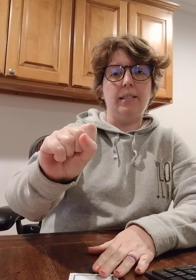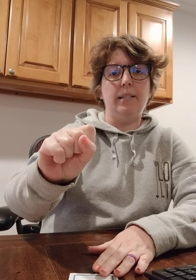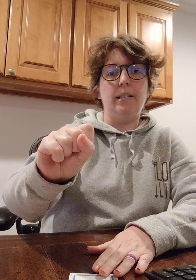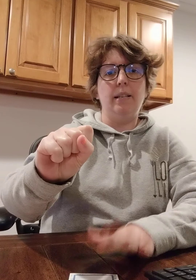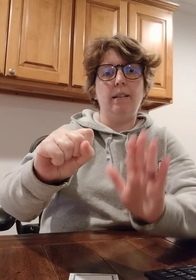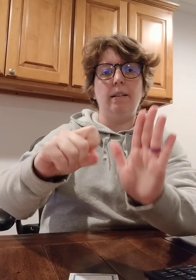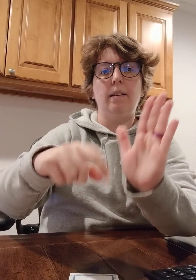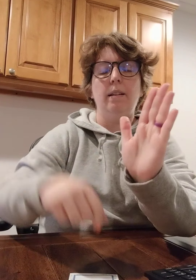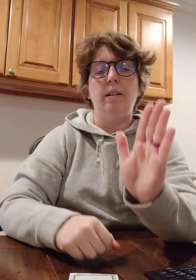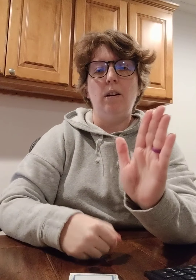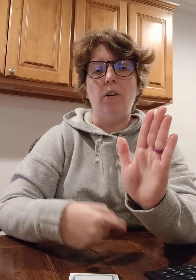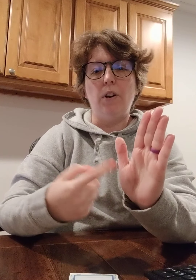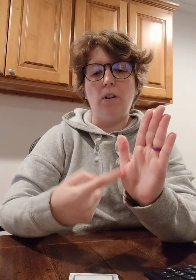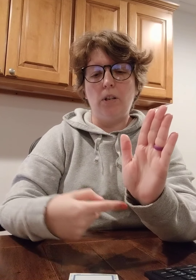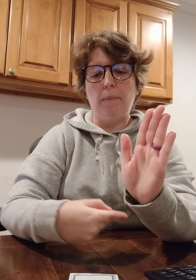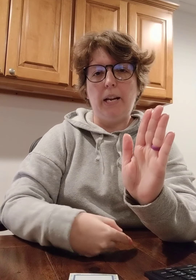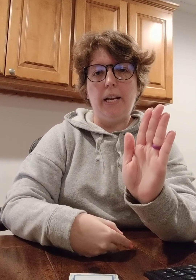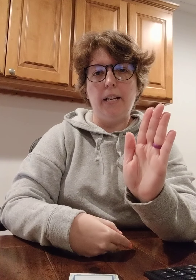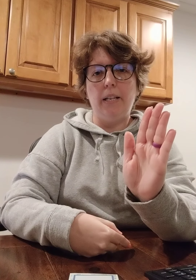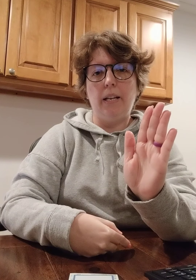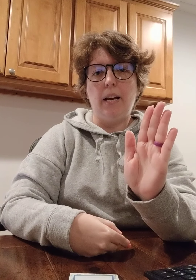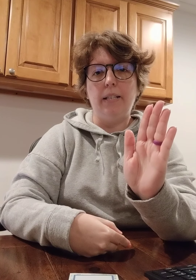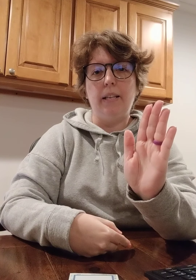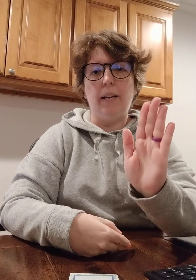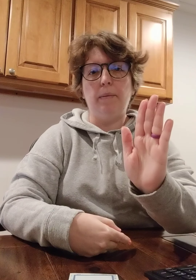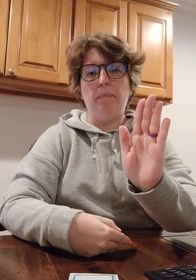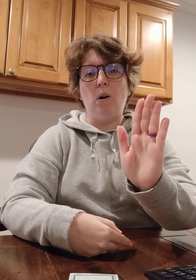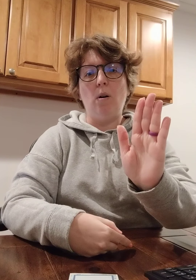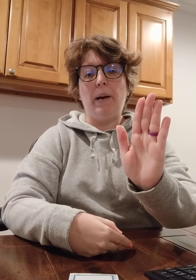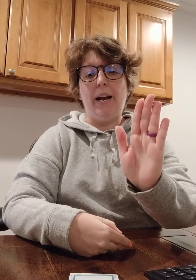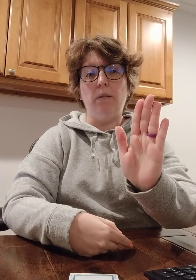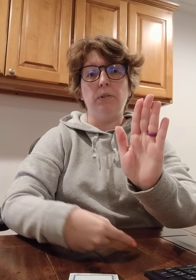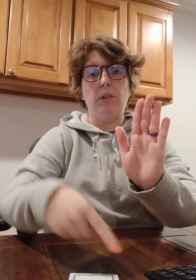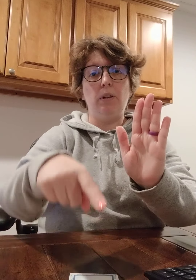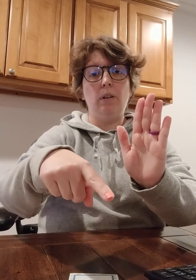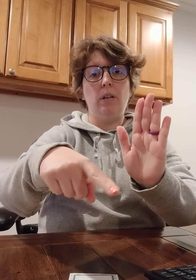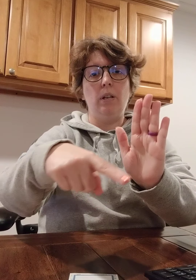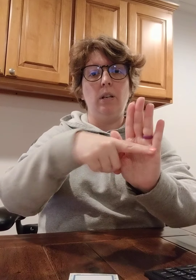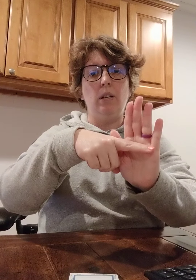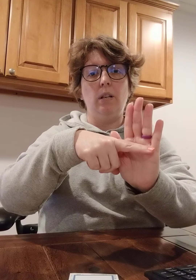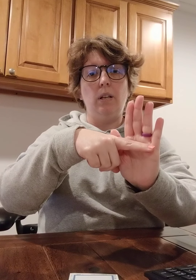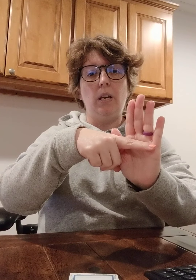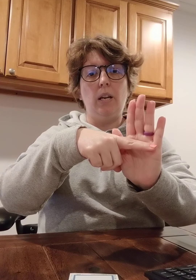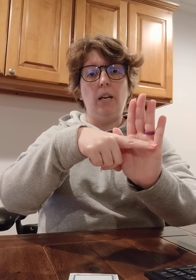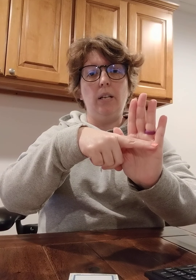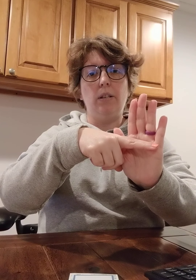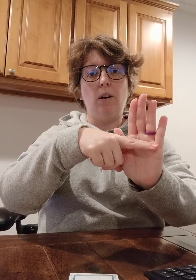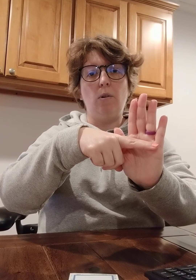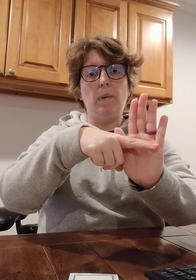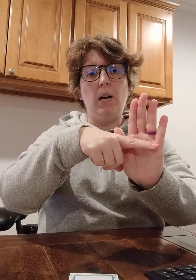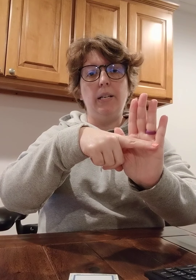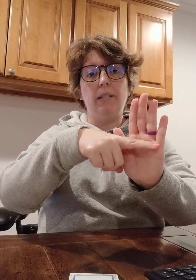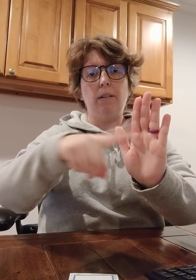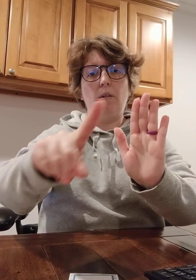Minus. Our non-dominant hand has that palm out, and our minus, our